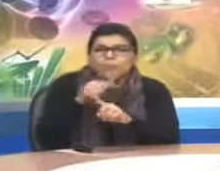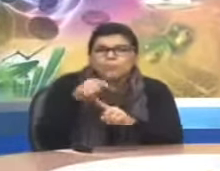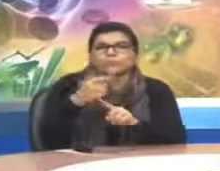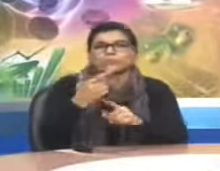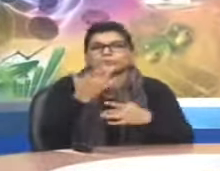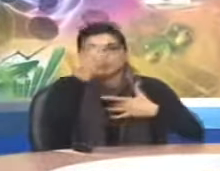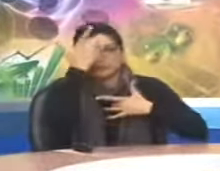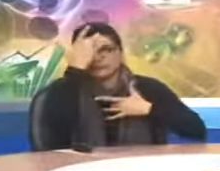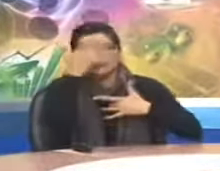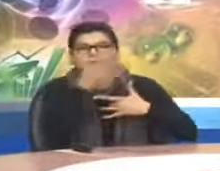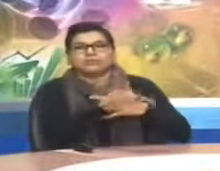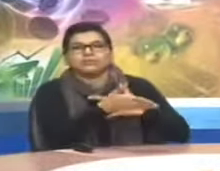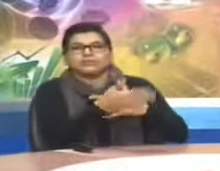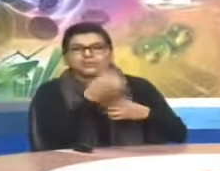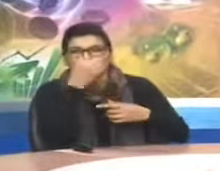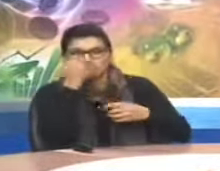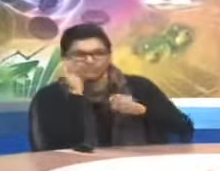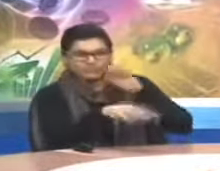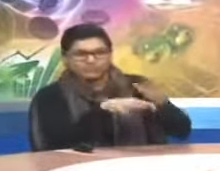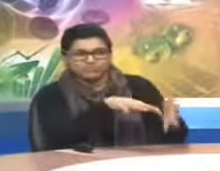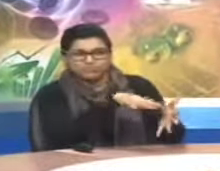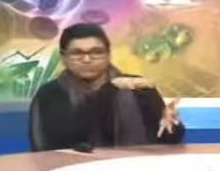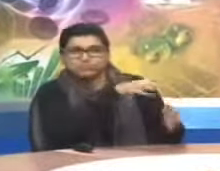caused by the rats